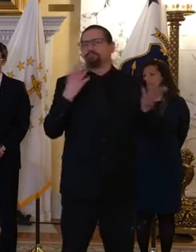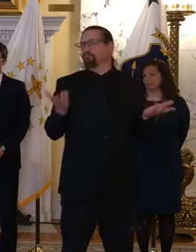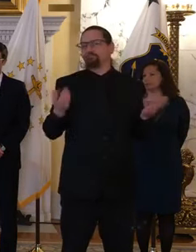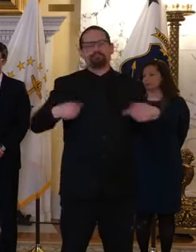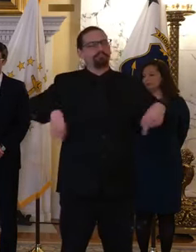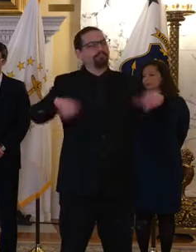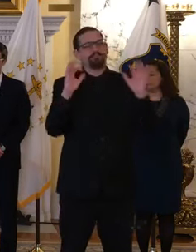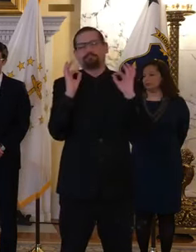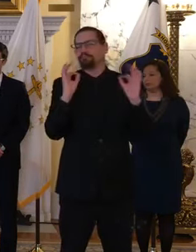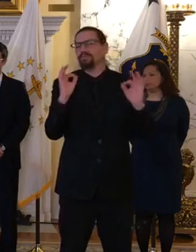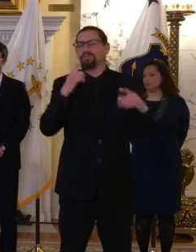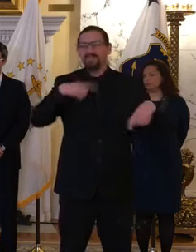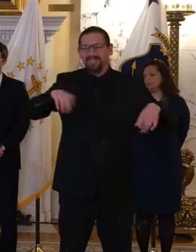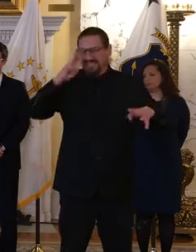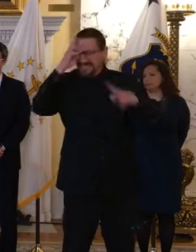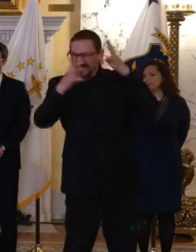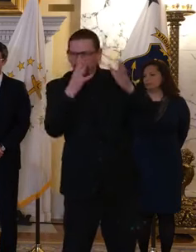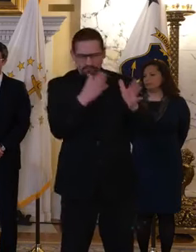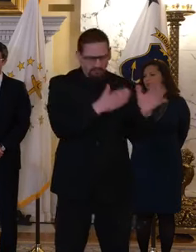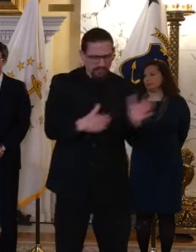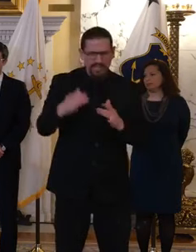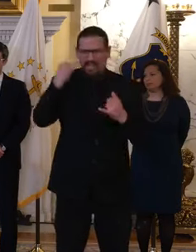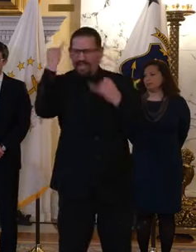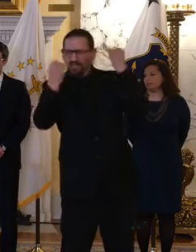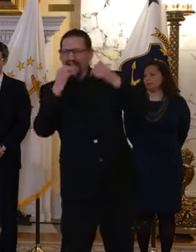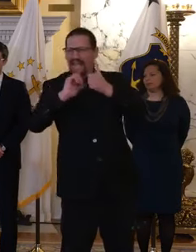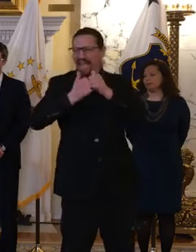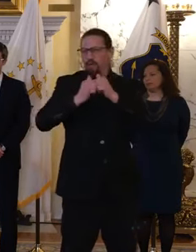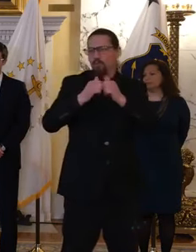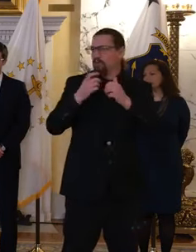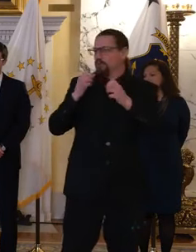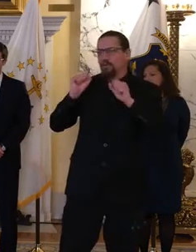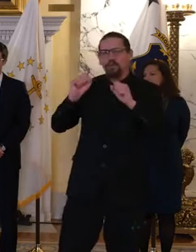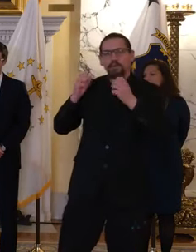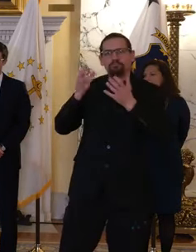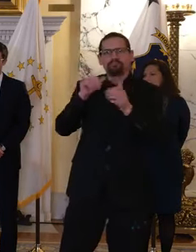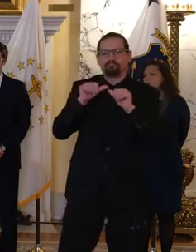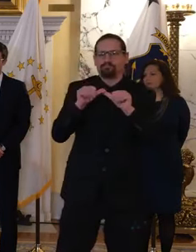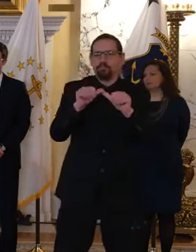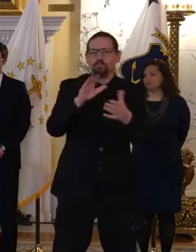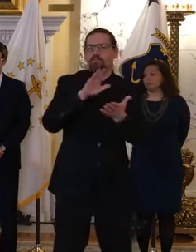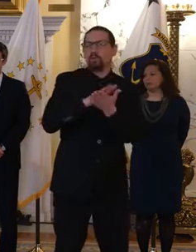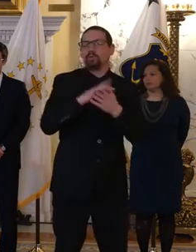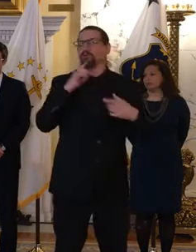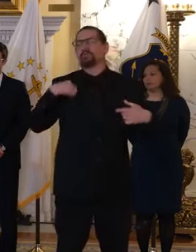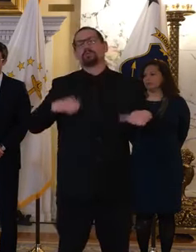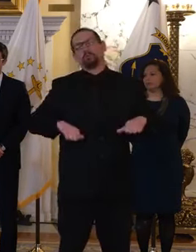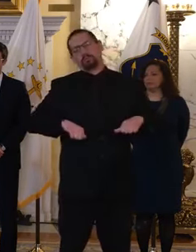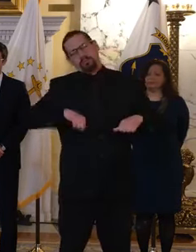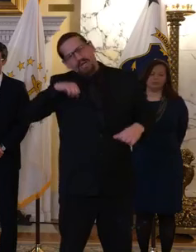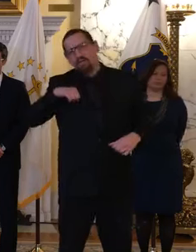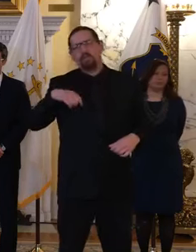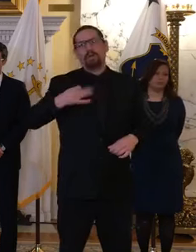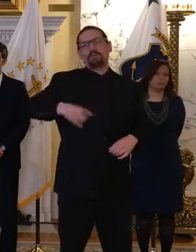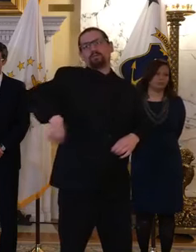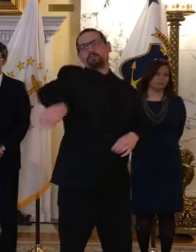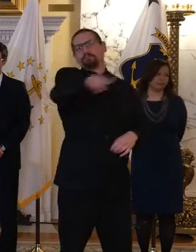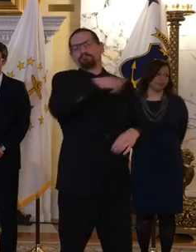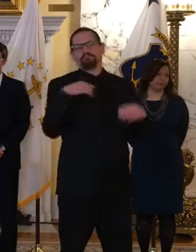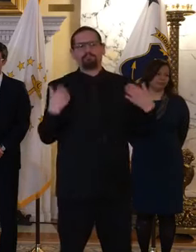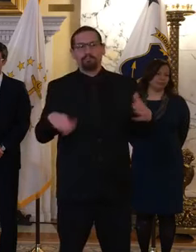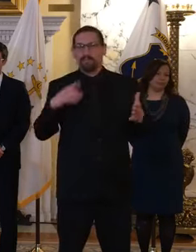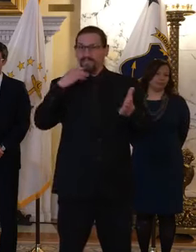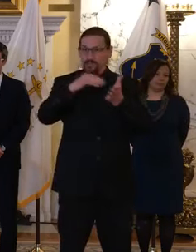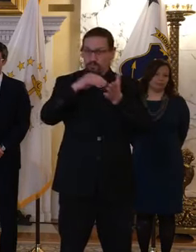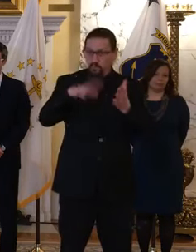you're working hard, you're making me proud of you. And to the students, I know this isn't easy. You know,